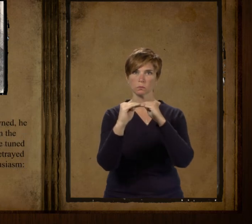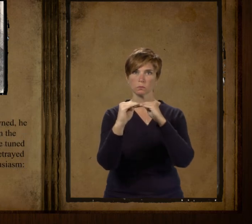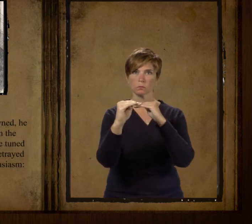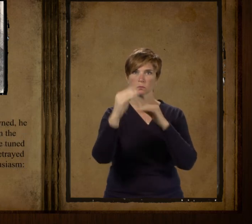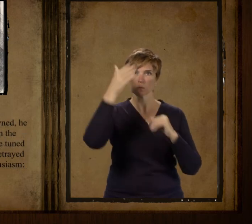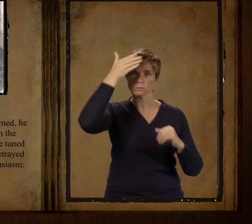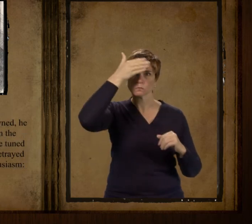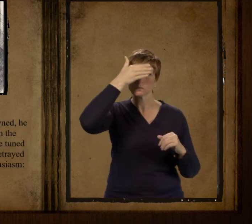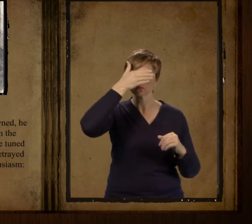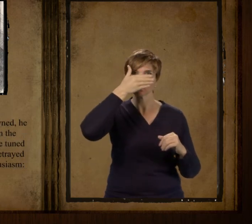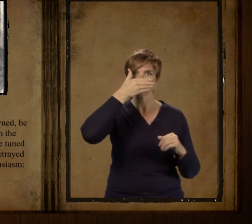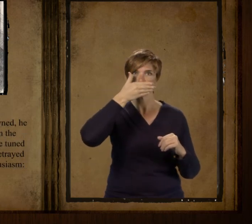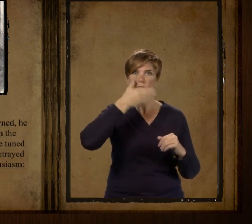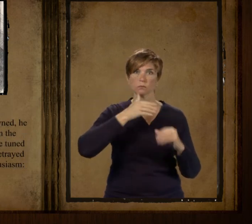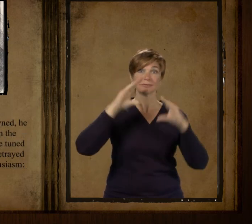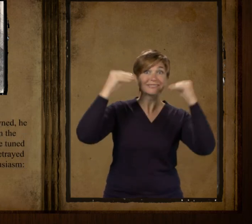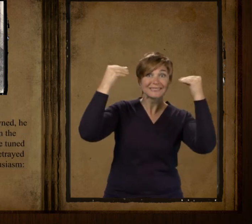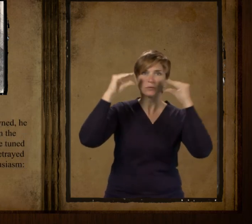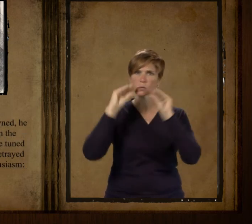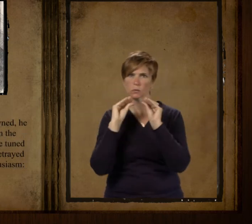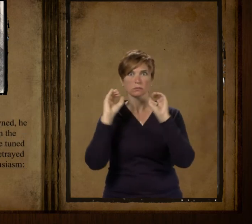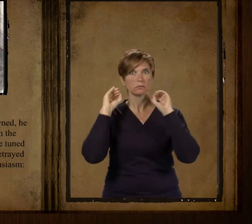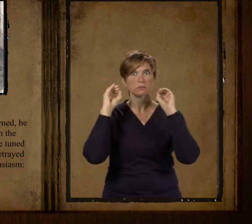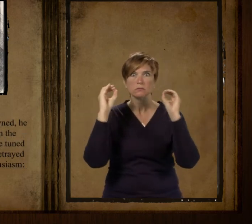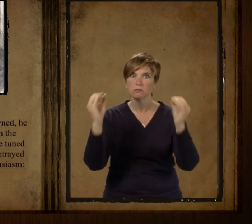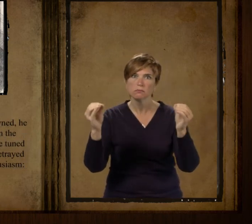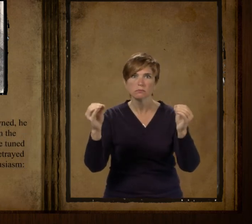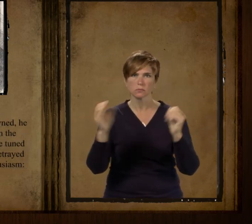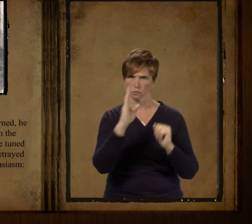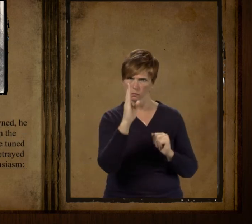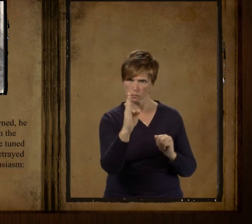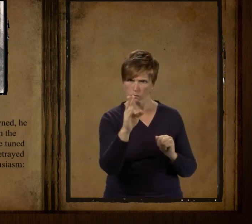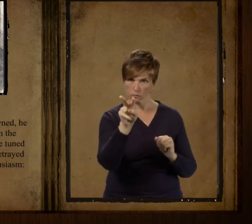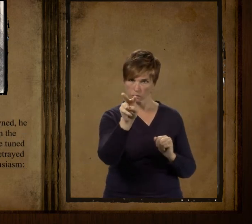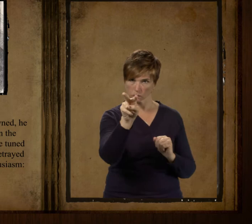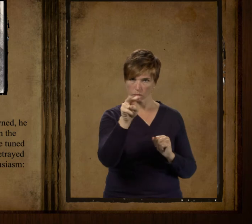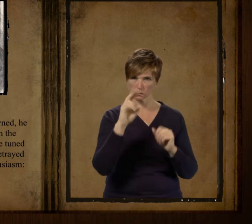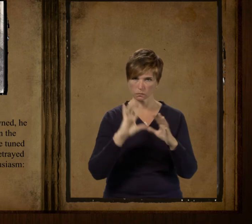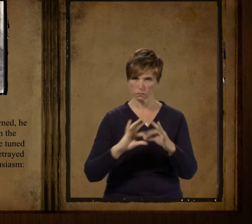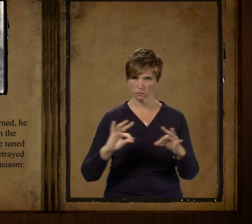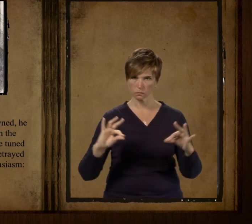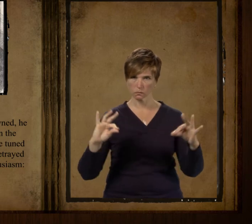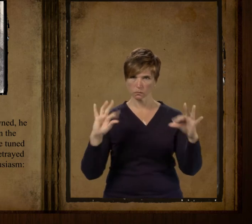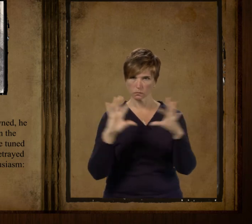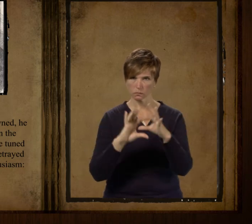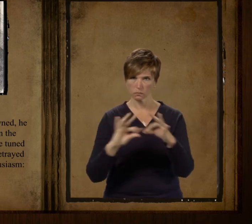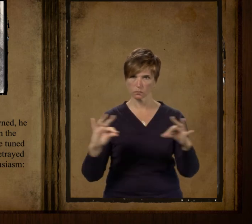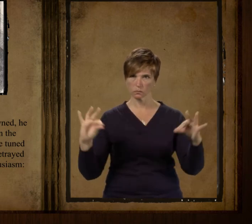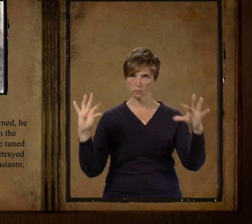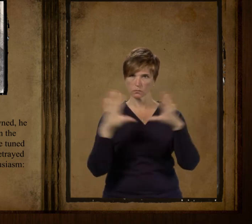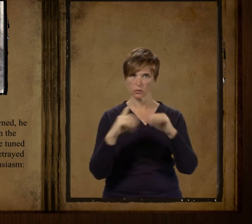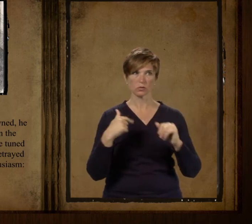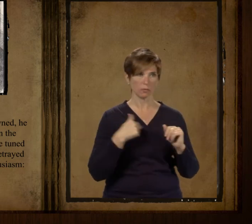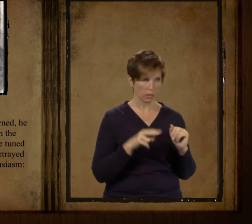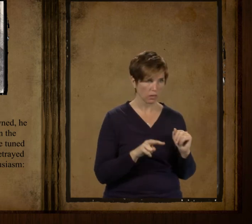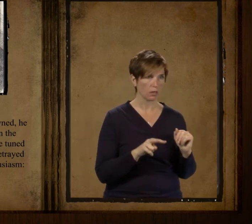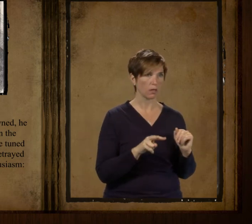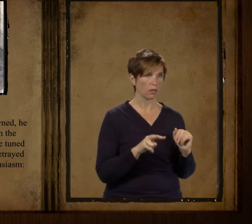He never smiled. He never frowned. He never changed his voice from the gentle flowing key